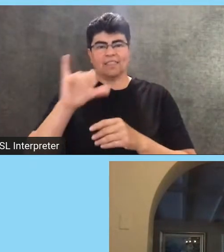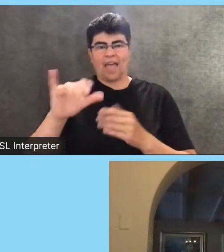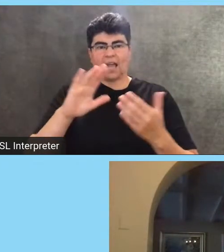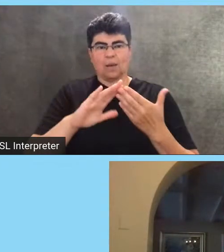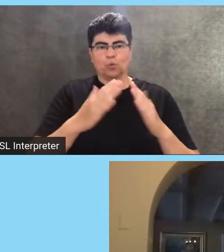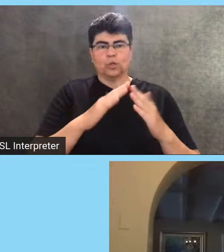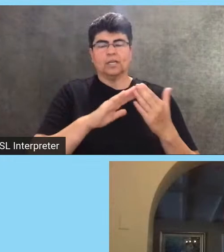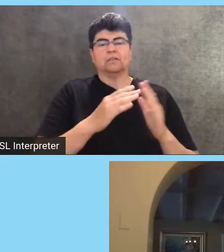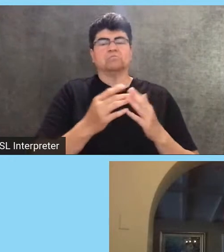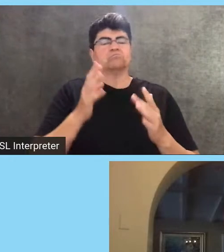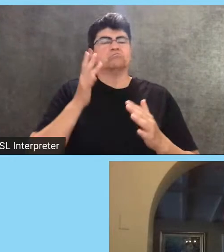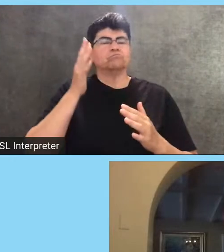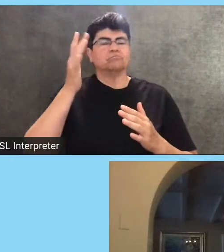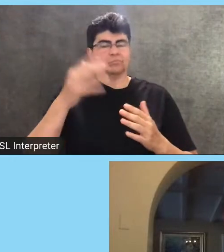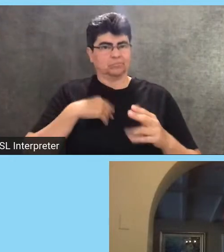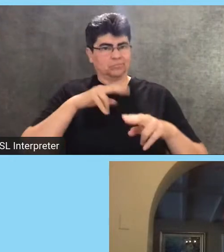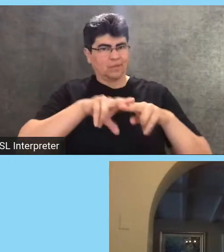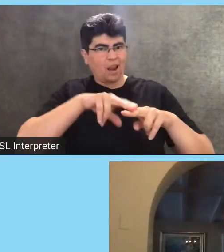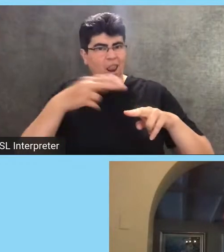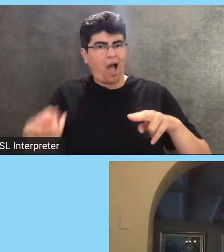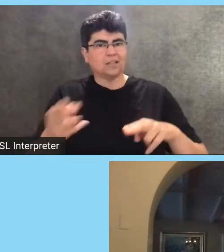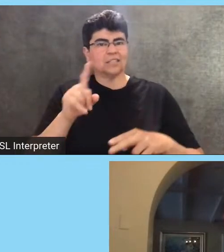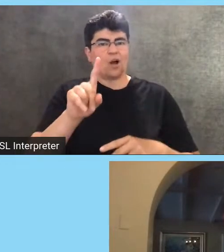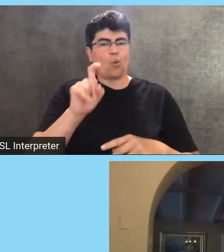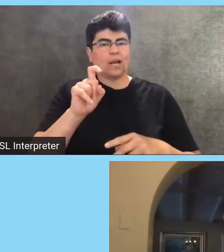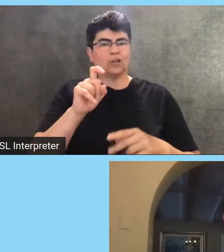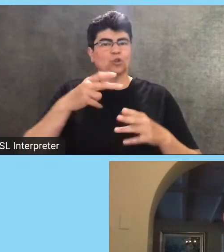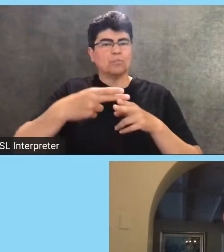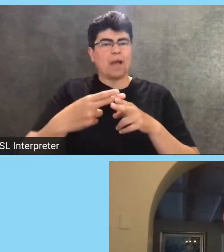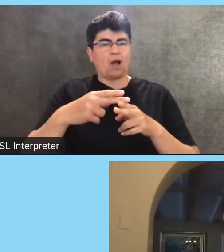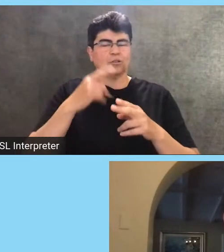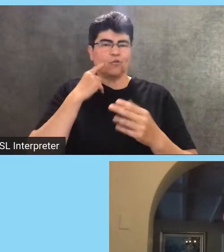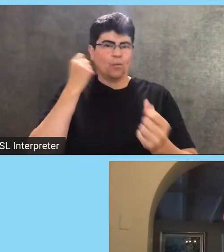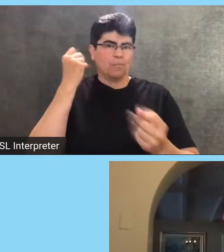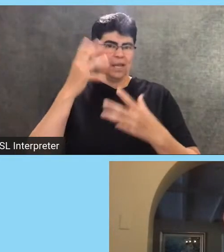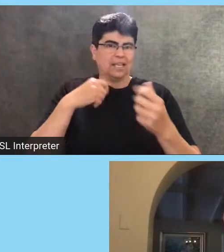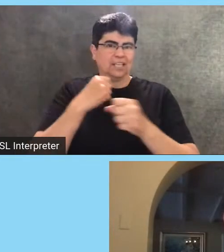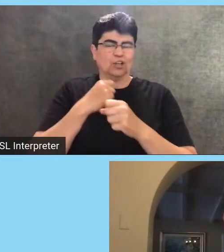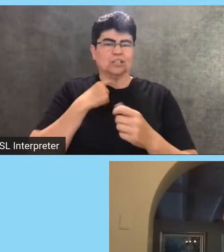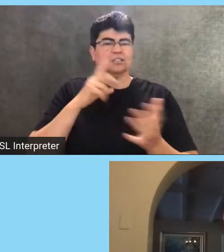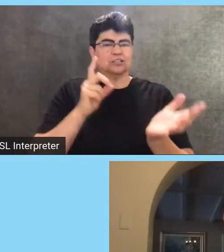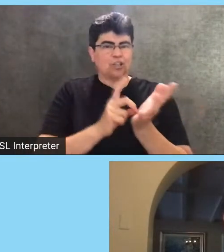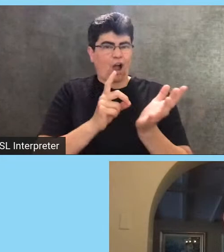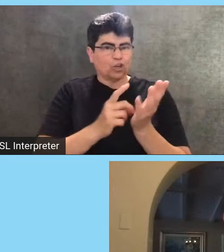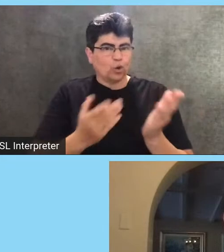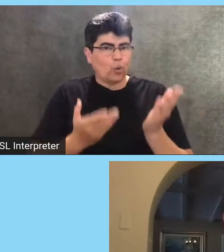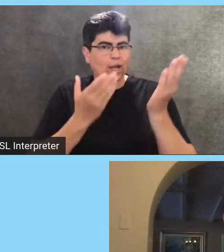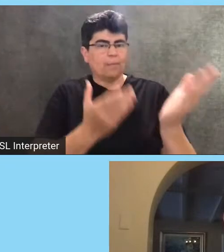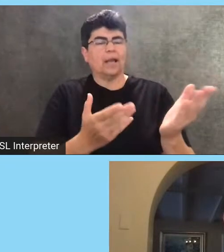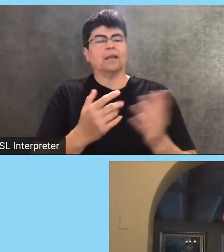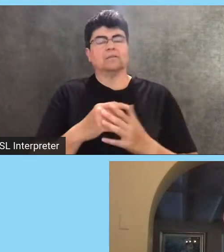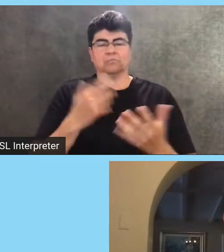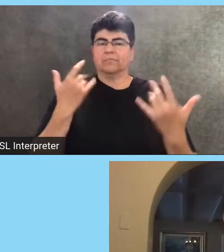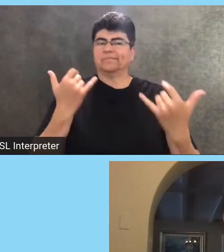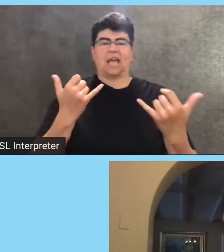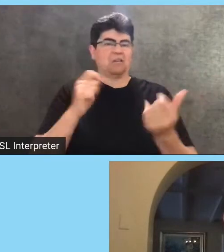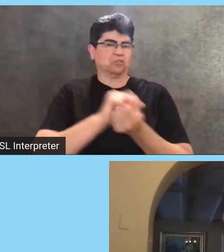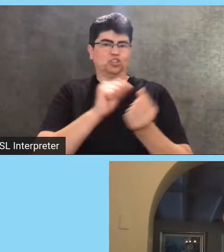eventually went on to lose 100 pounds over the course of many years, and on doctor's recommendation, and it has changed her